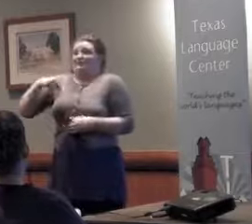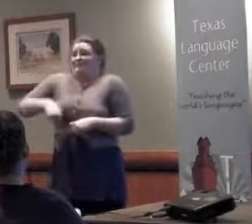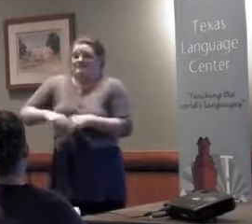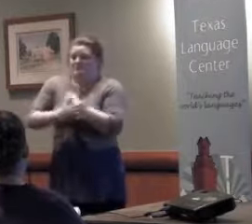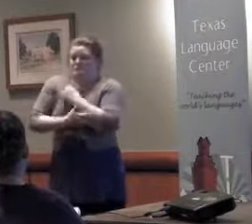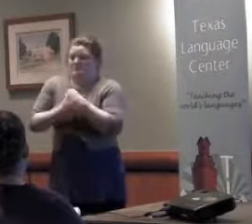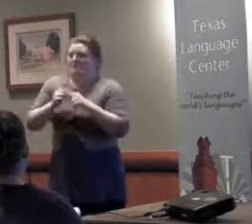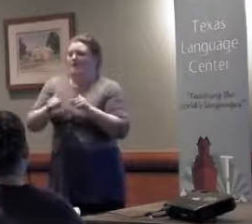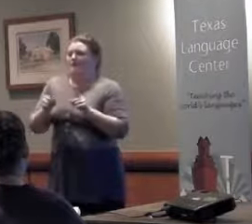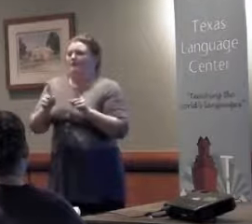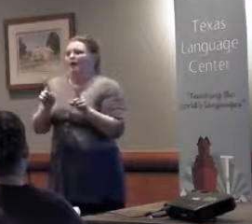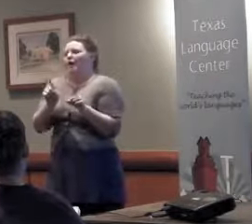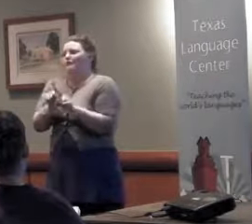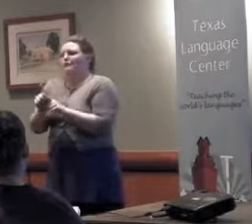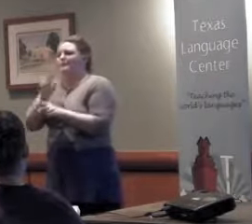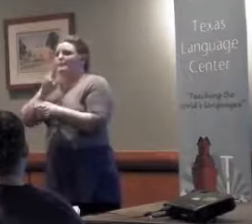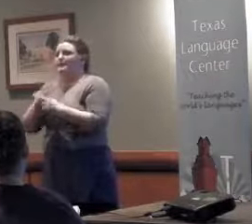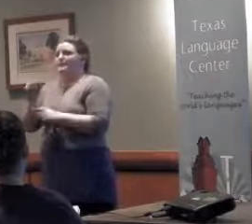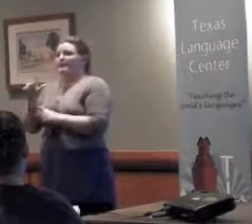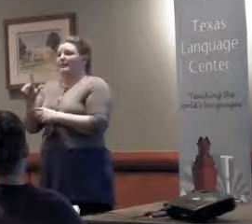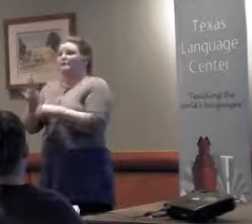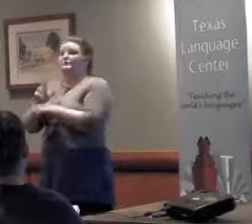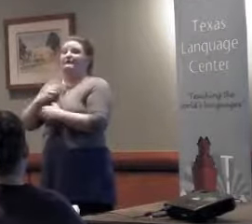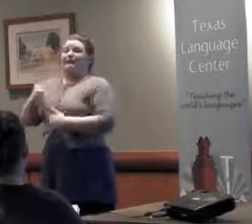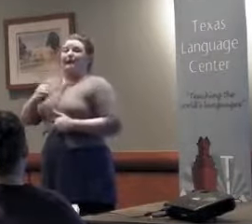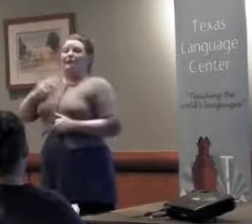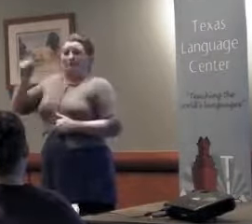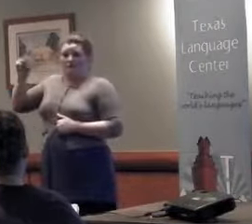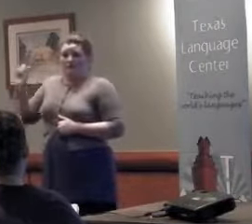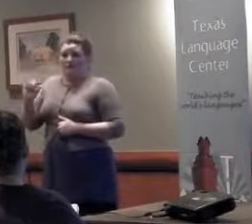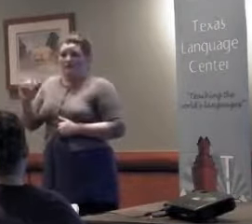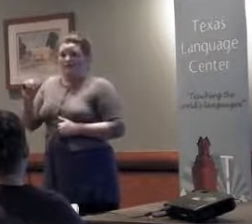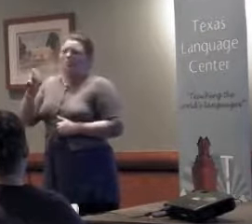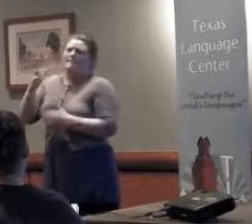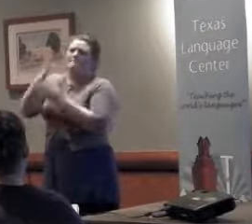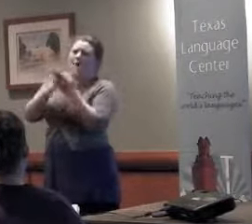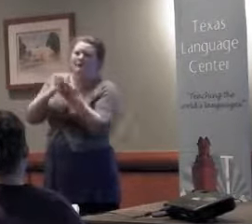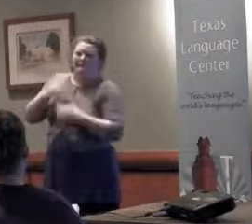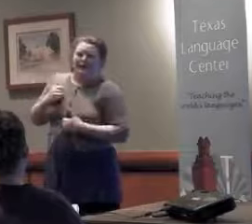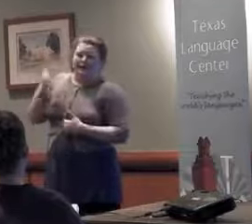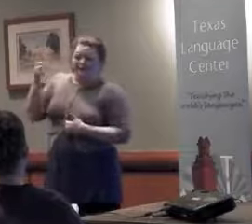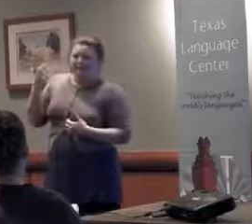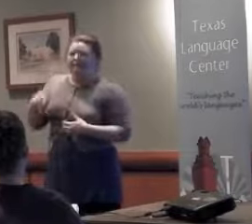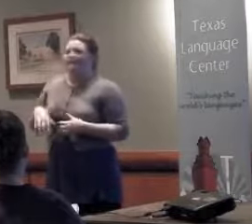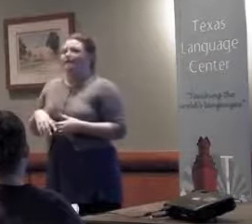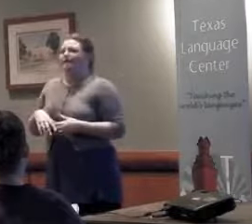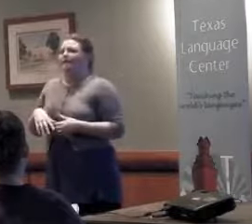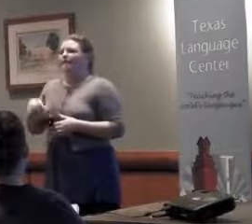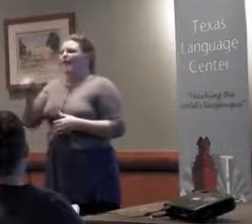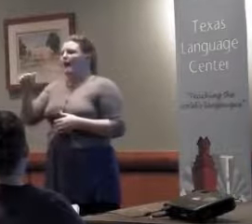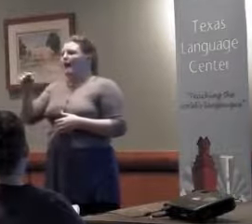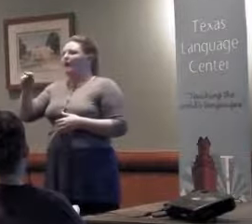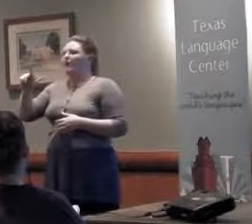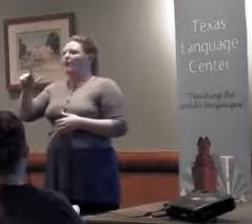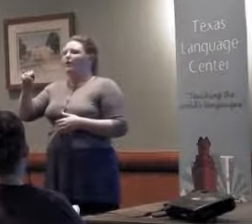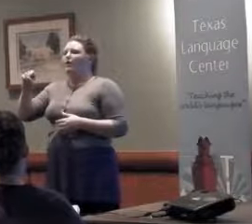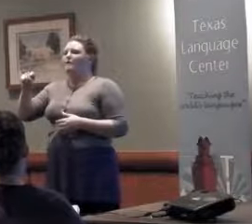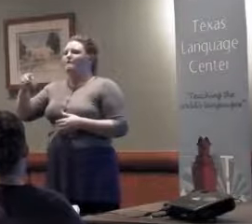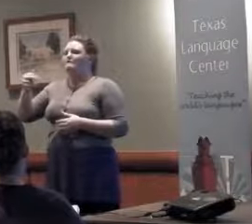country, but I should also mention that ASL is used in Canada as well, or parts of Canada. Anglophone Canada, anyway.